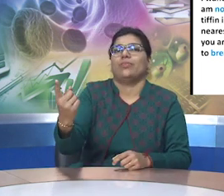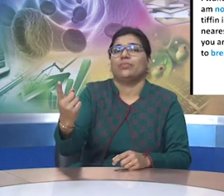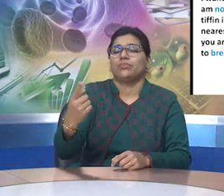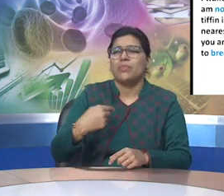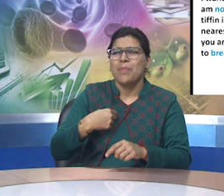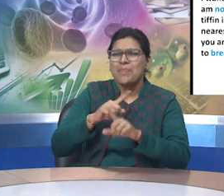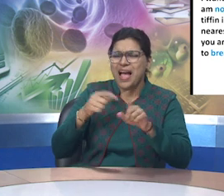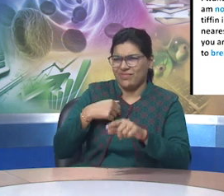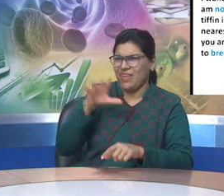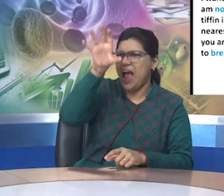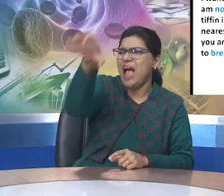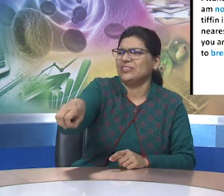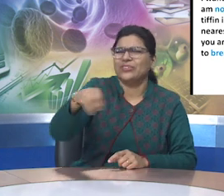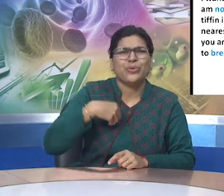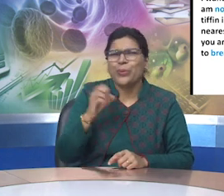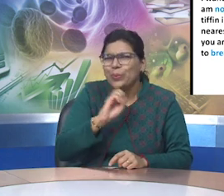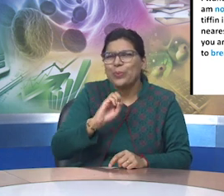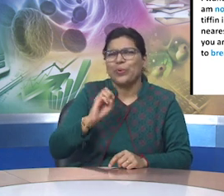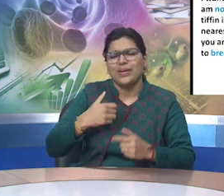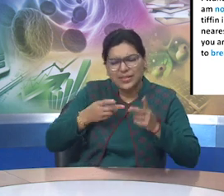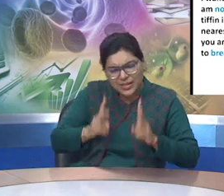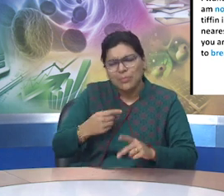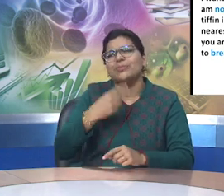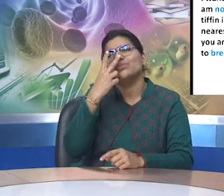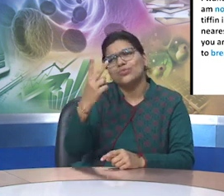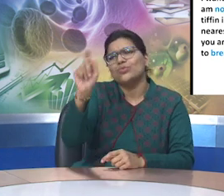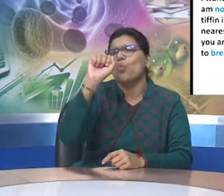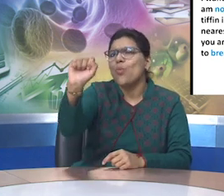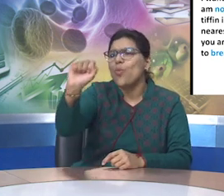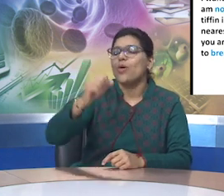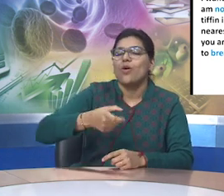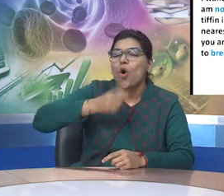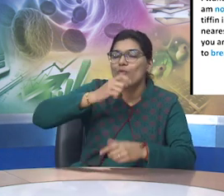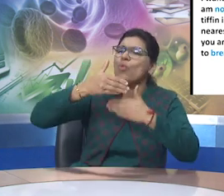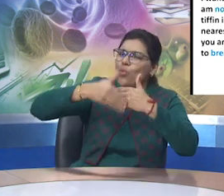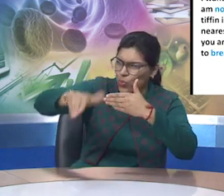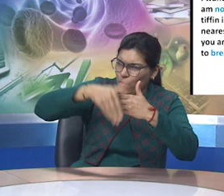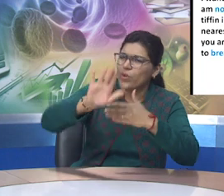I am not out to trouble you.